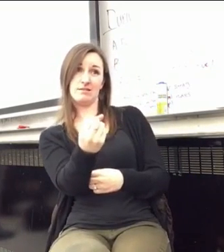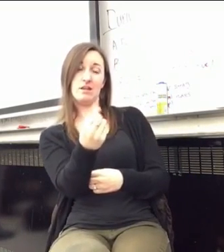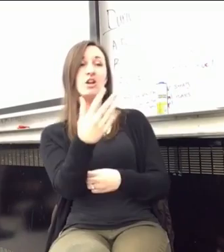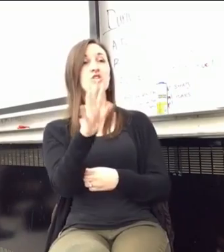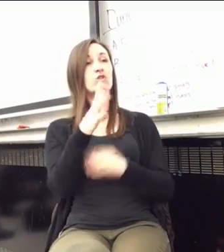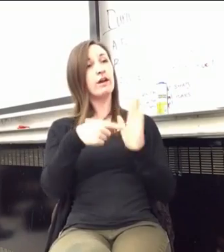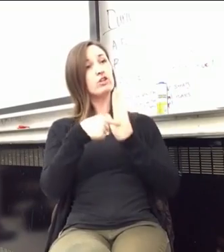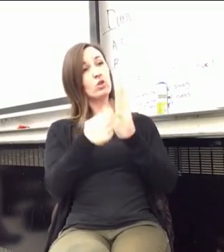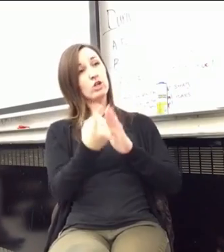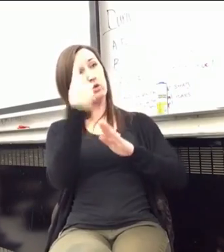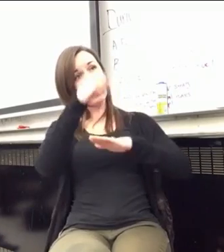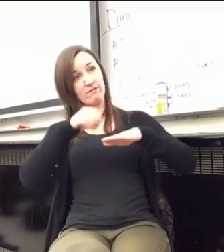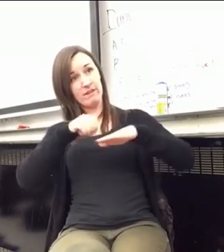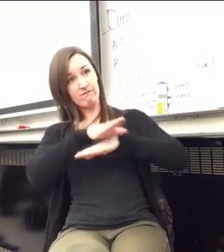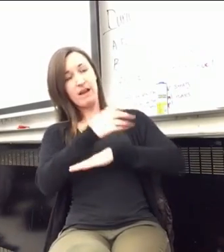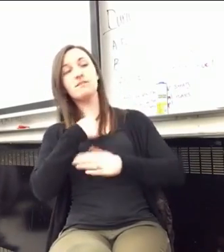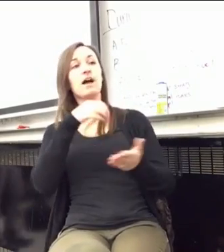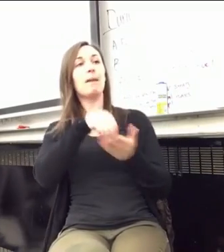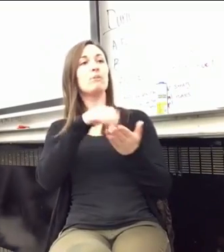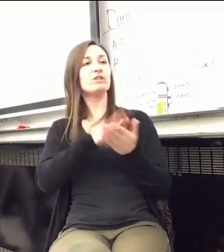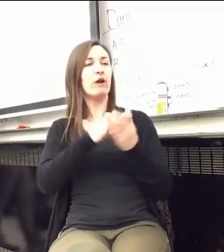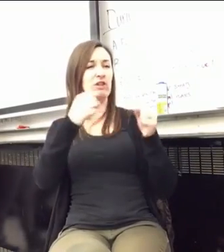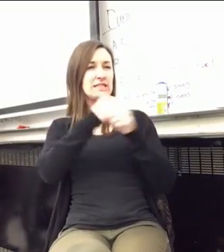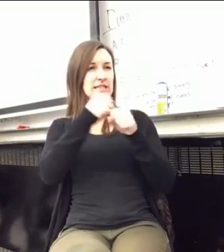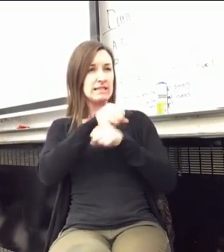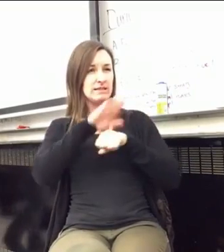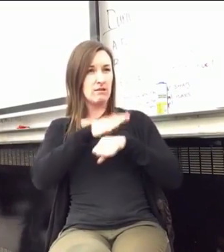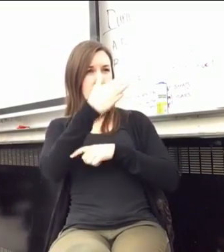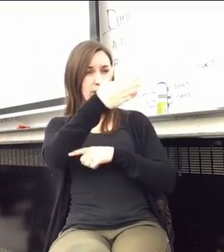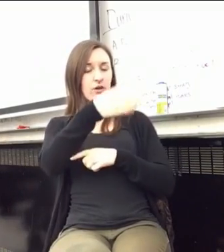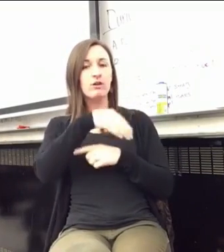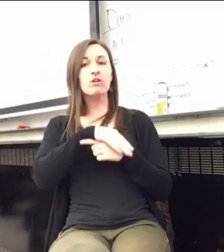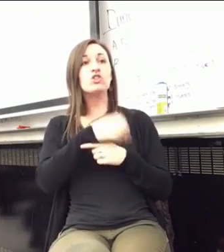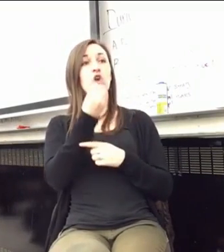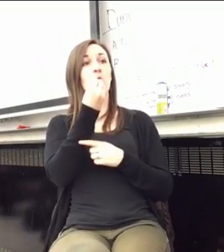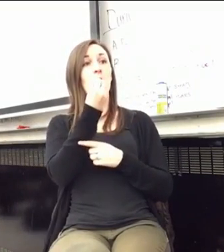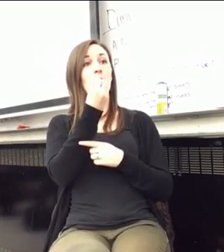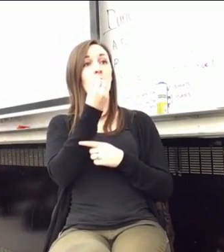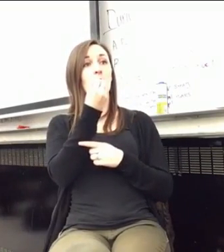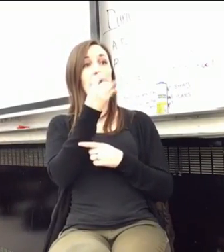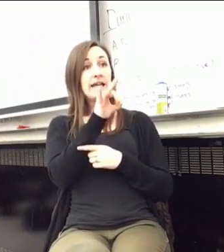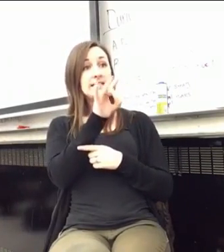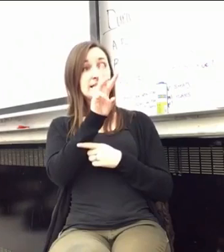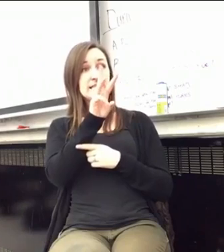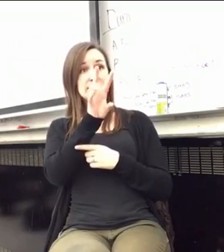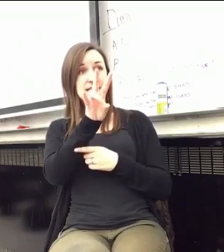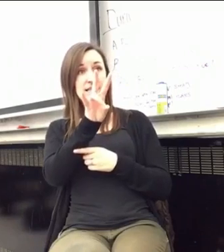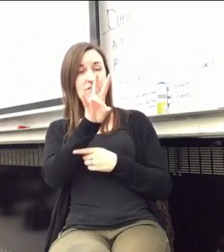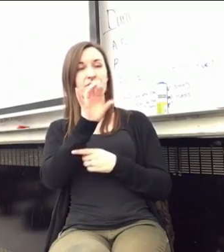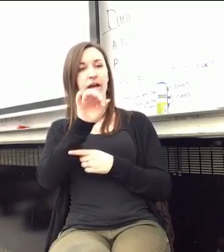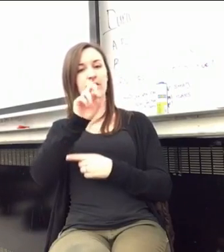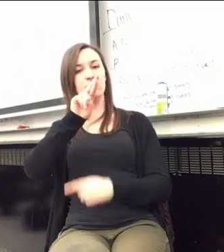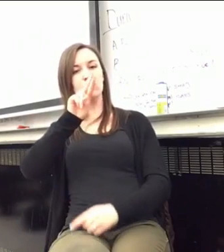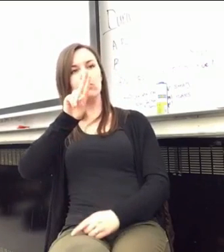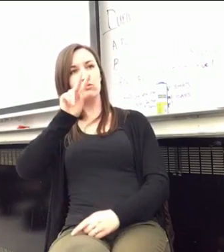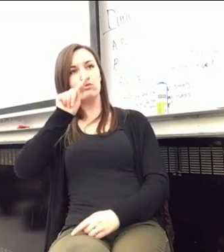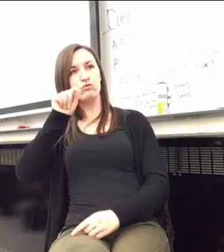one of the effects, I put on here a statistic on here. So in 1867, that's going to be Rutherford's